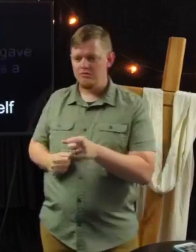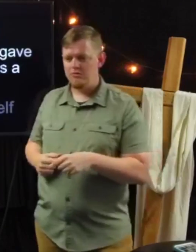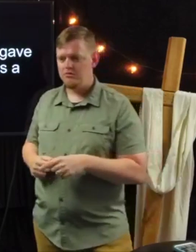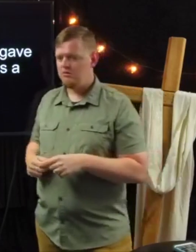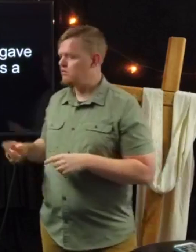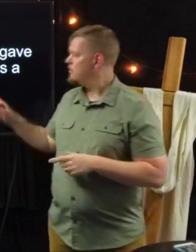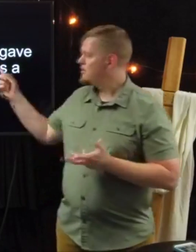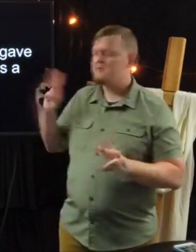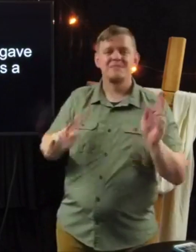in summary,